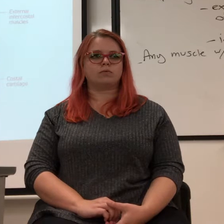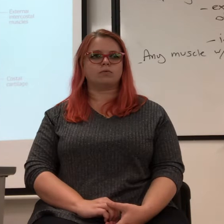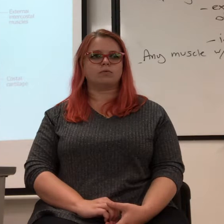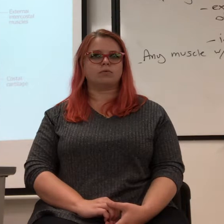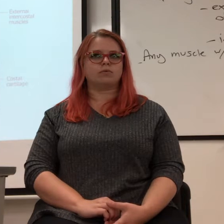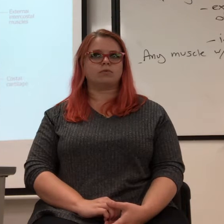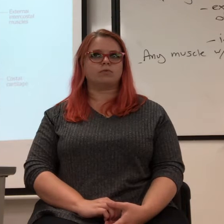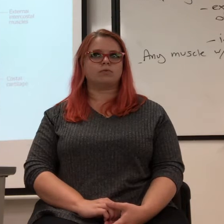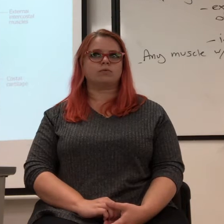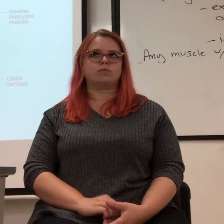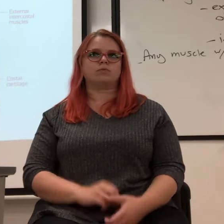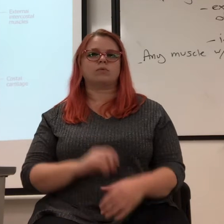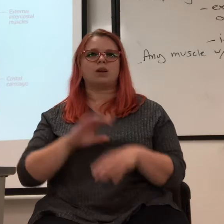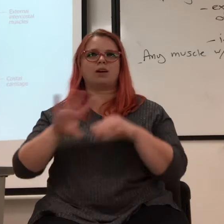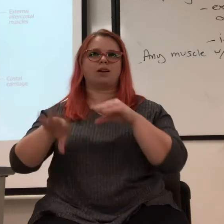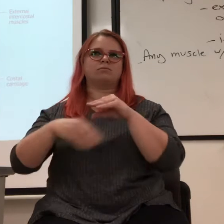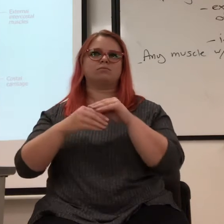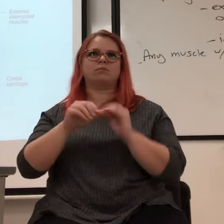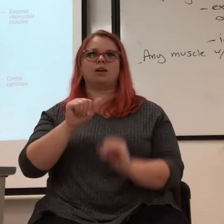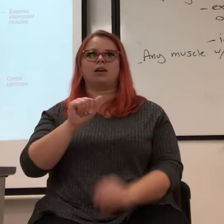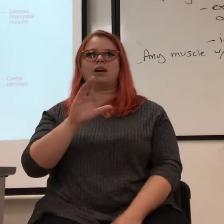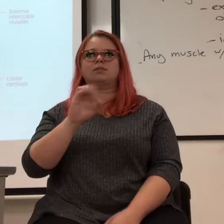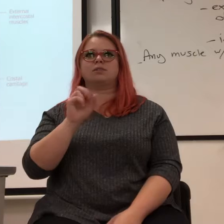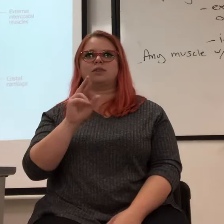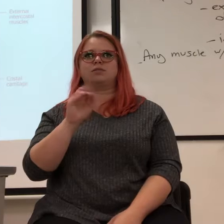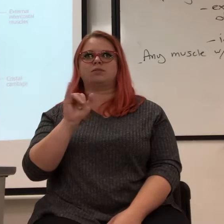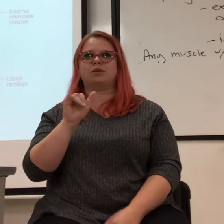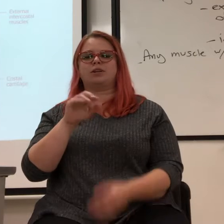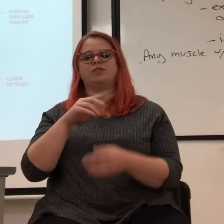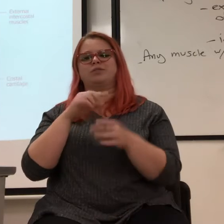Accessory meaning not the main one.